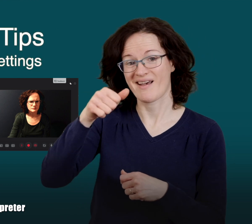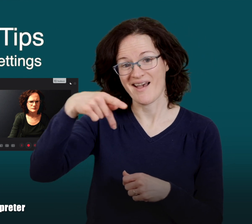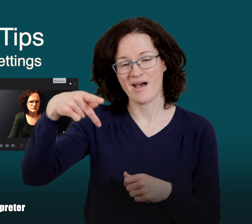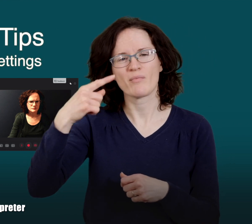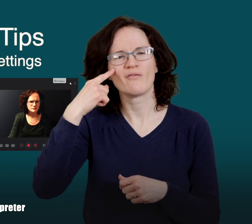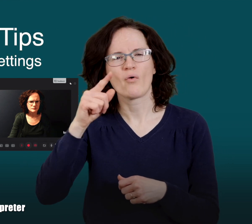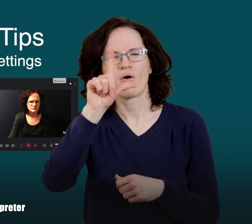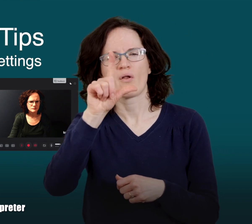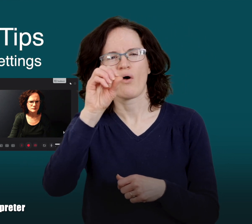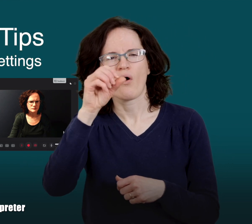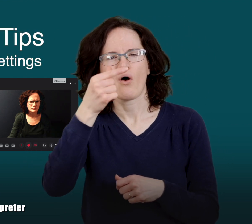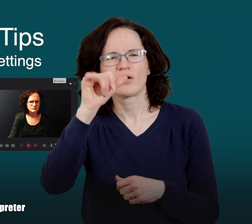This is the app for my Logitech webcam.